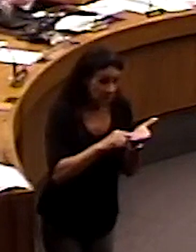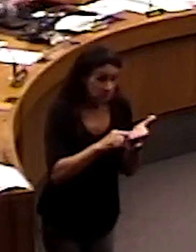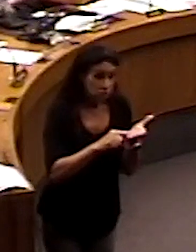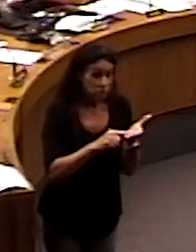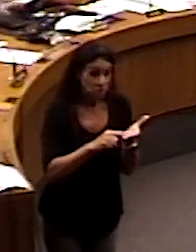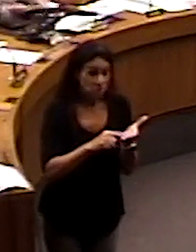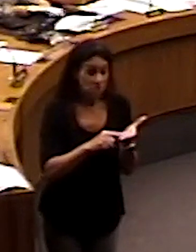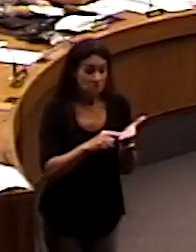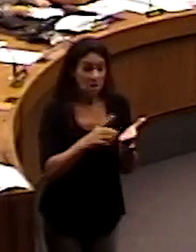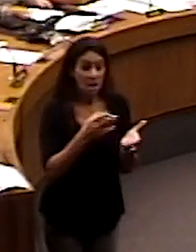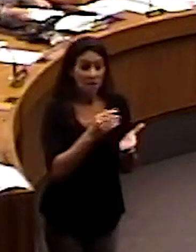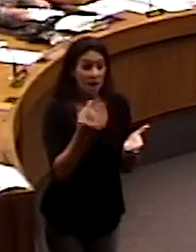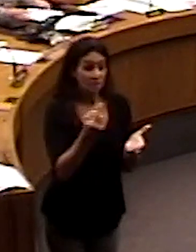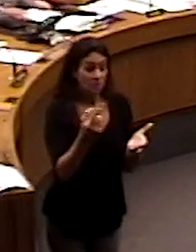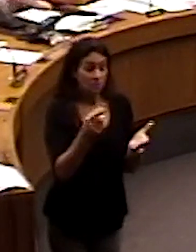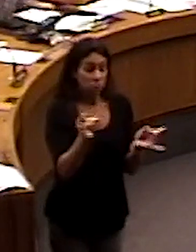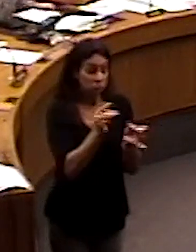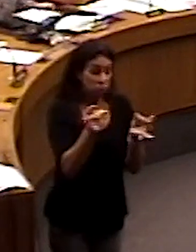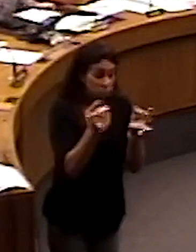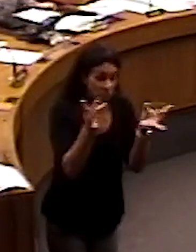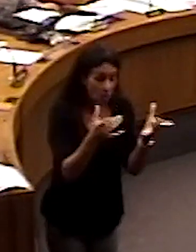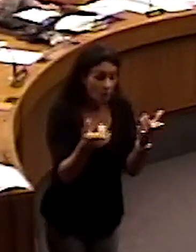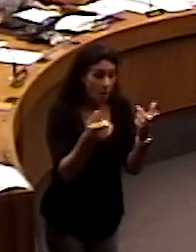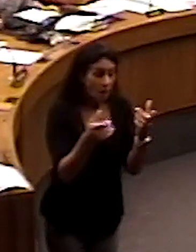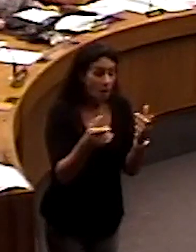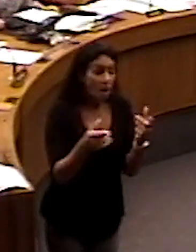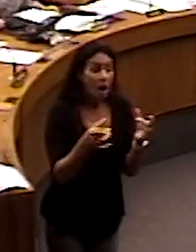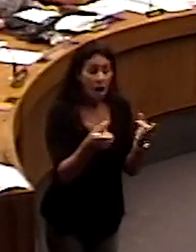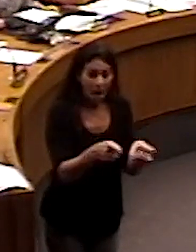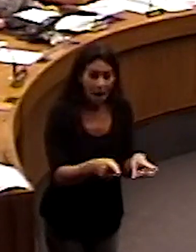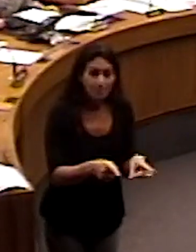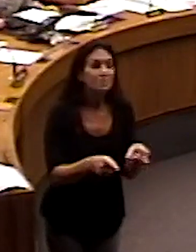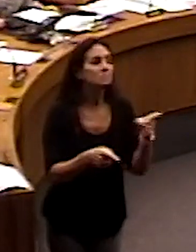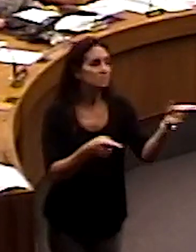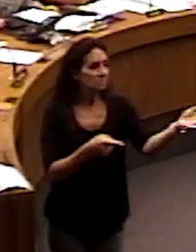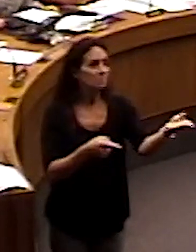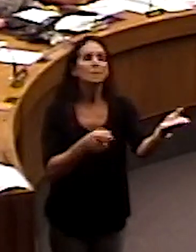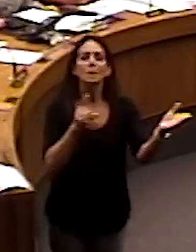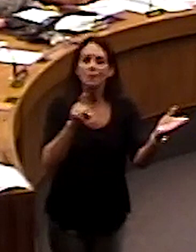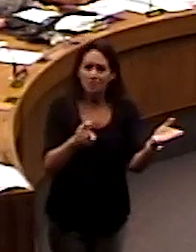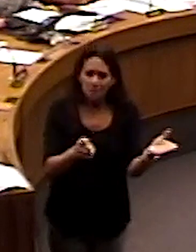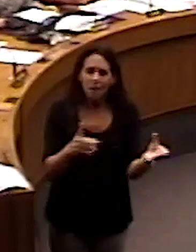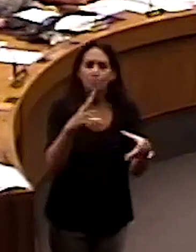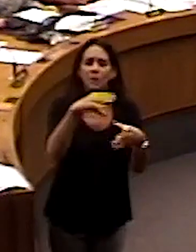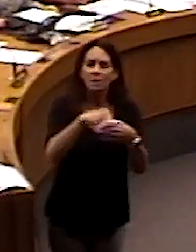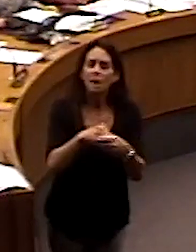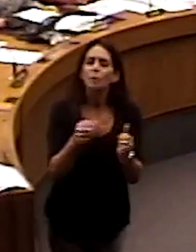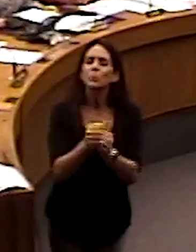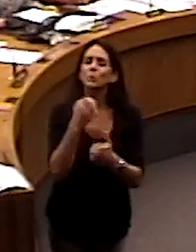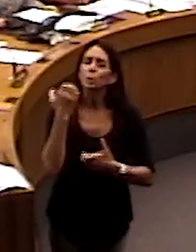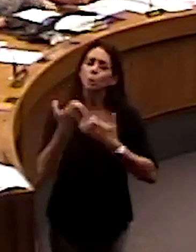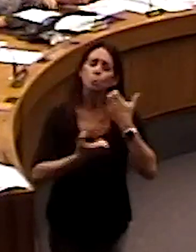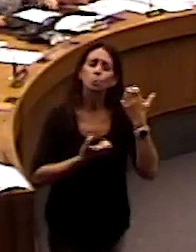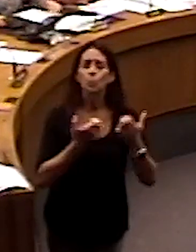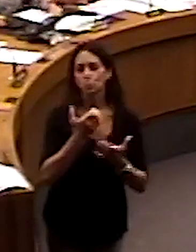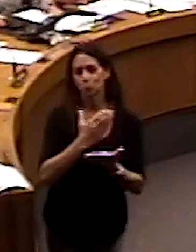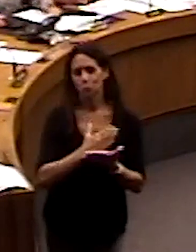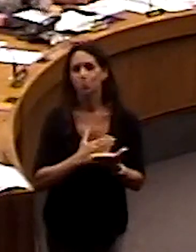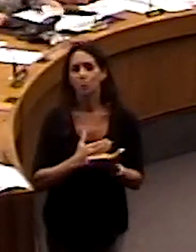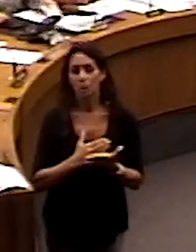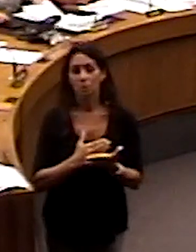the tragedy. Our chaplains just are able to step in and deal with the emotional trauma.